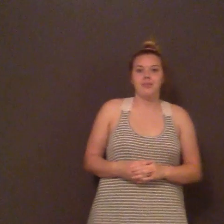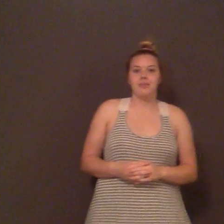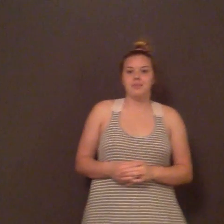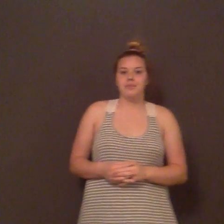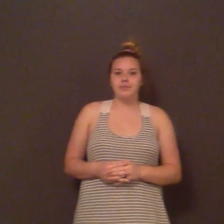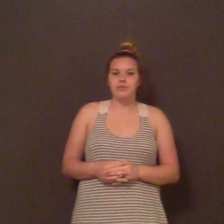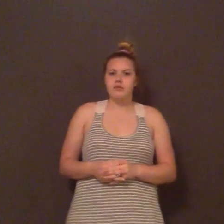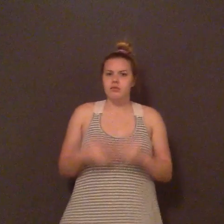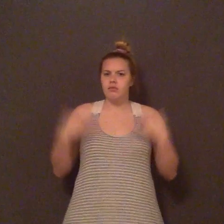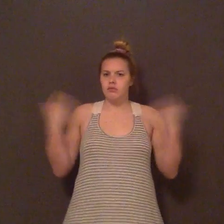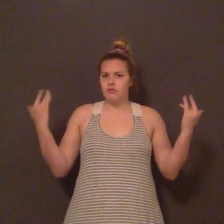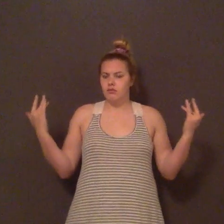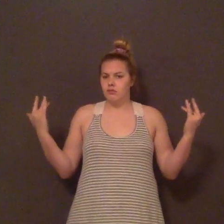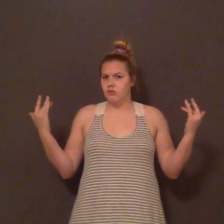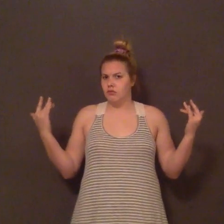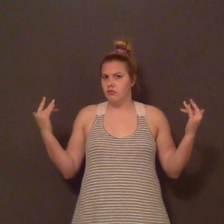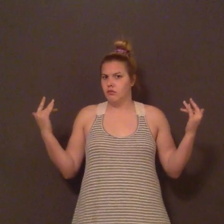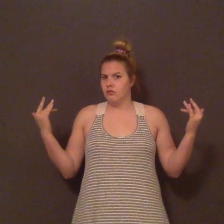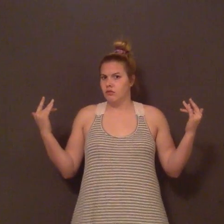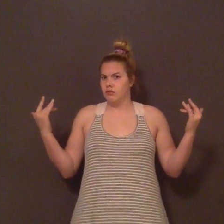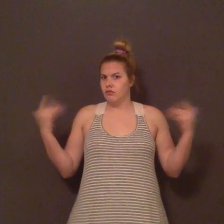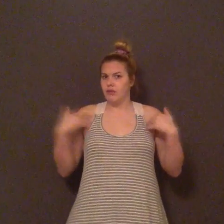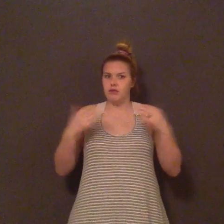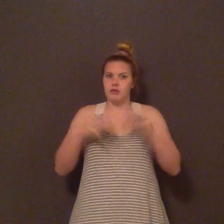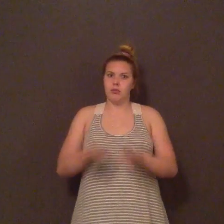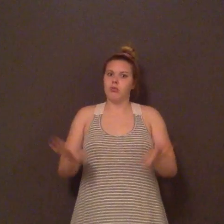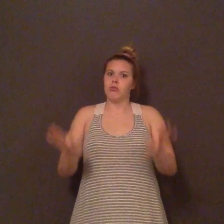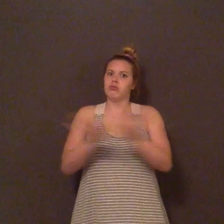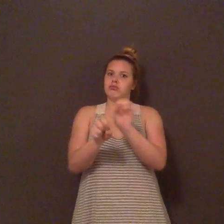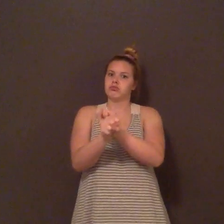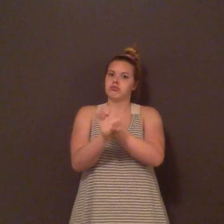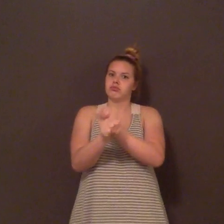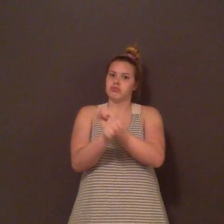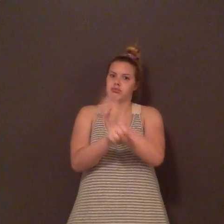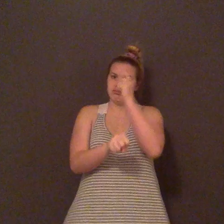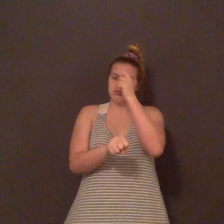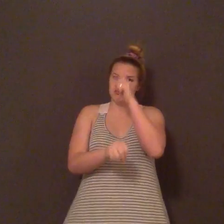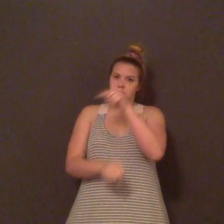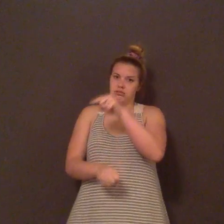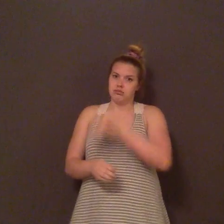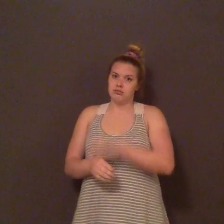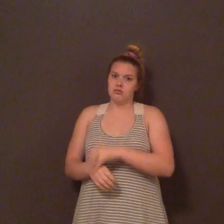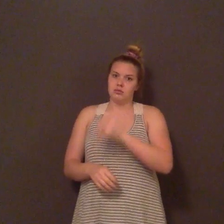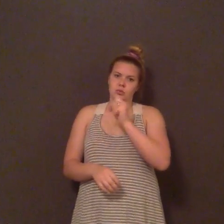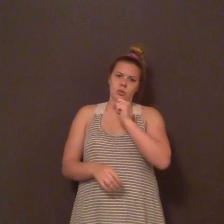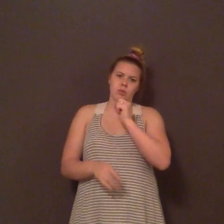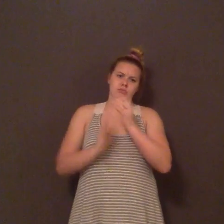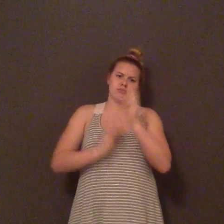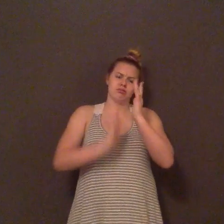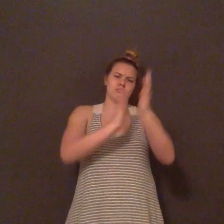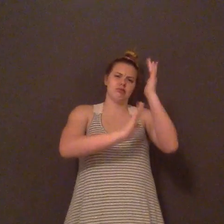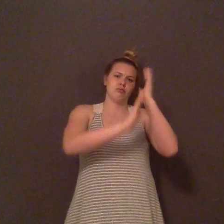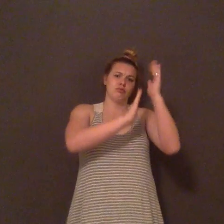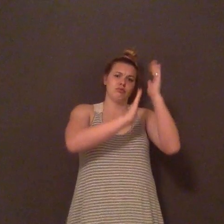What's this? Have I got an important job for you? Okay, what's this? Old newspapers. We need to archive all of the key articles